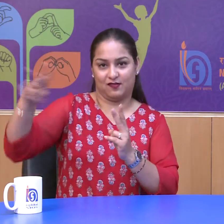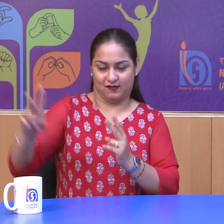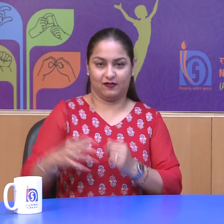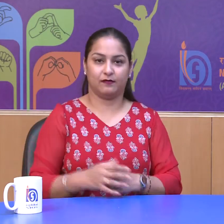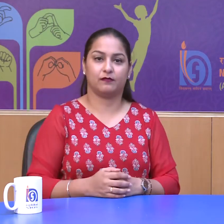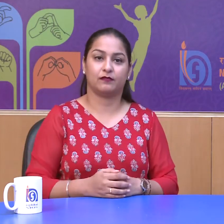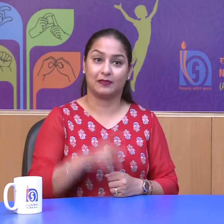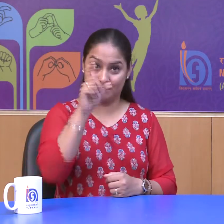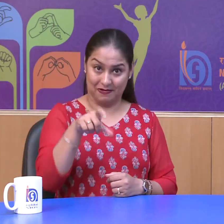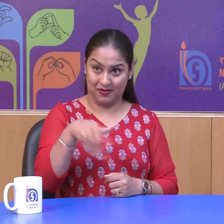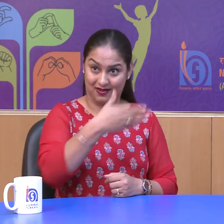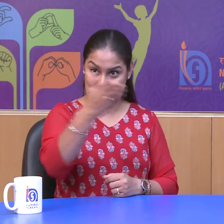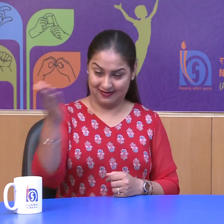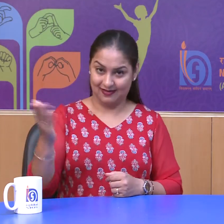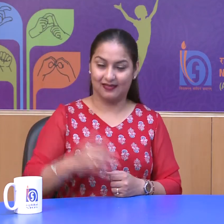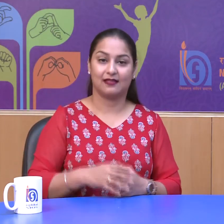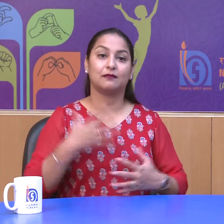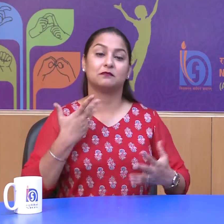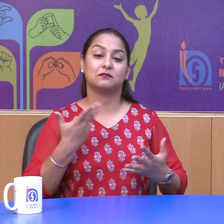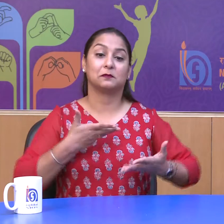Public opinion is an aggregate of views.